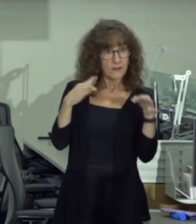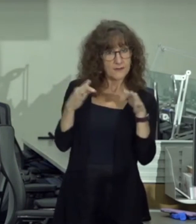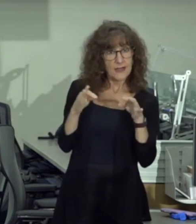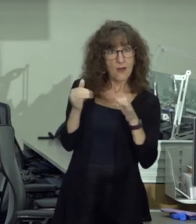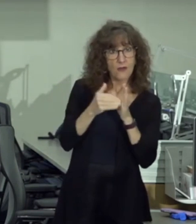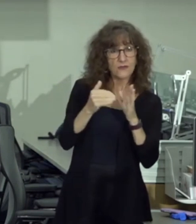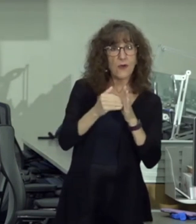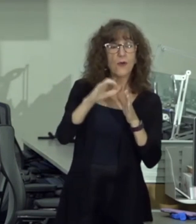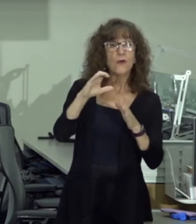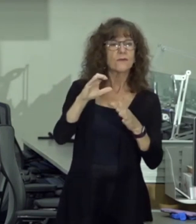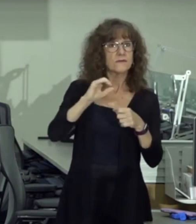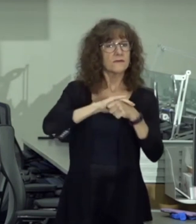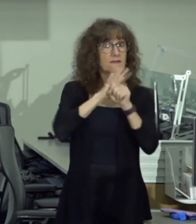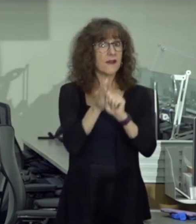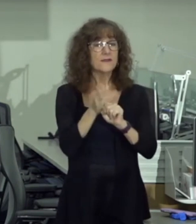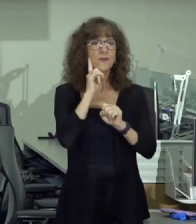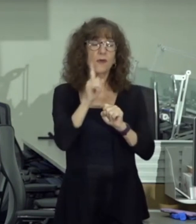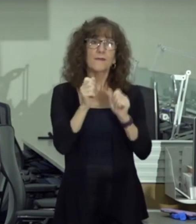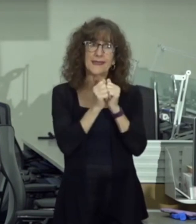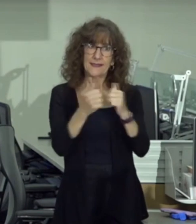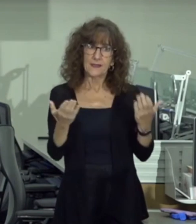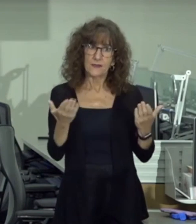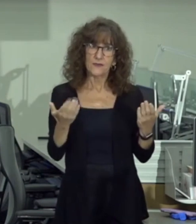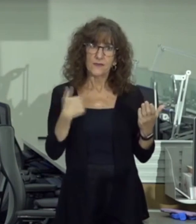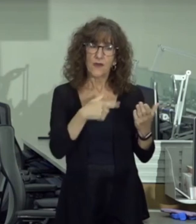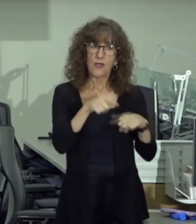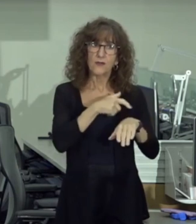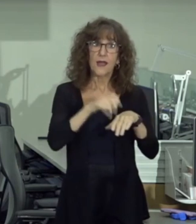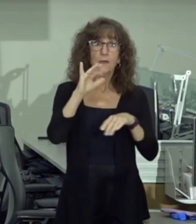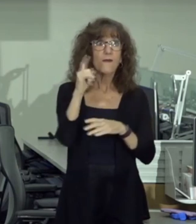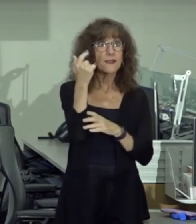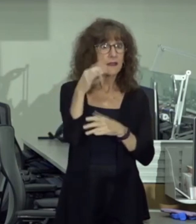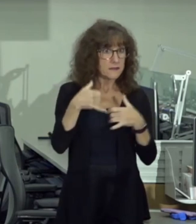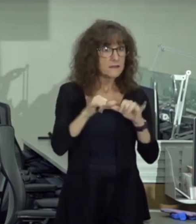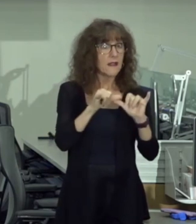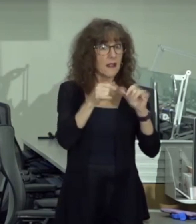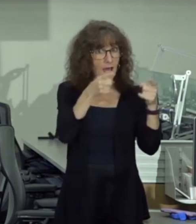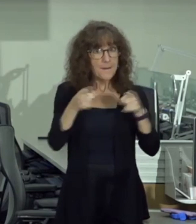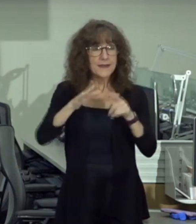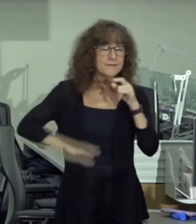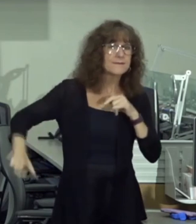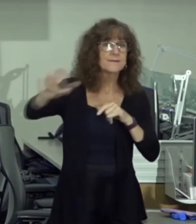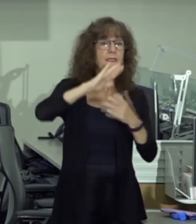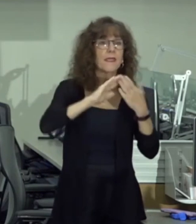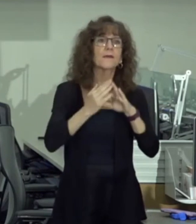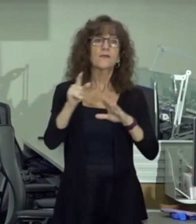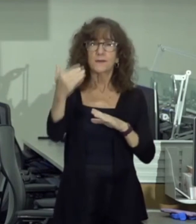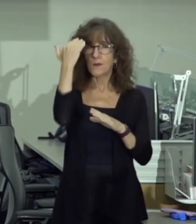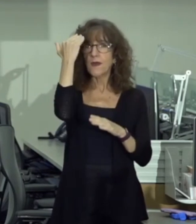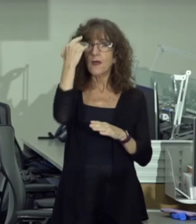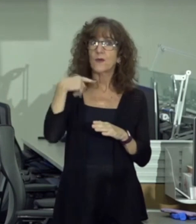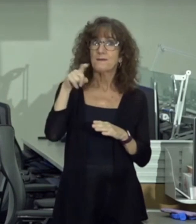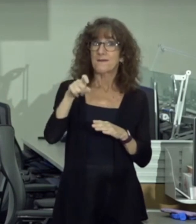that the coronavirus will be with us for a while. COVID-19 is still very present in our community, and so we should be mindful that